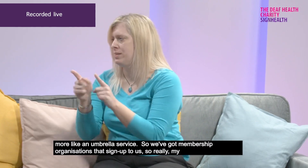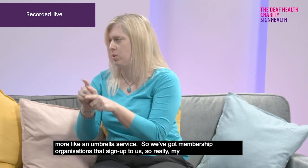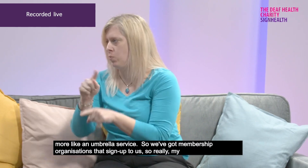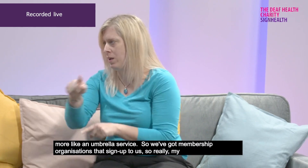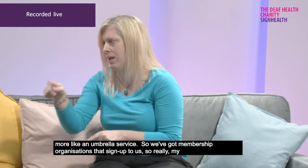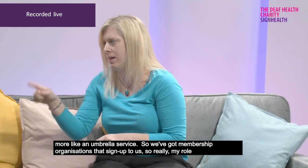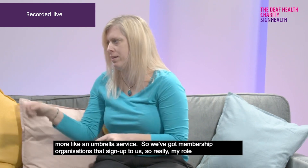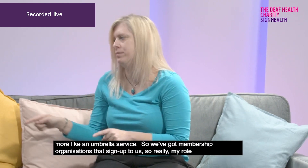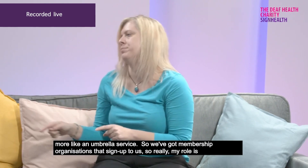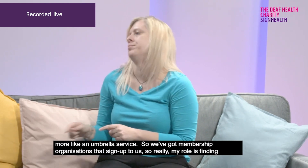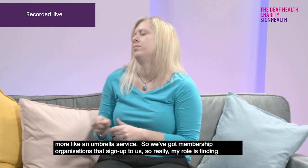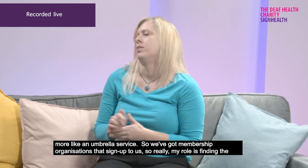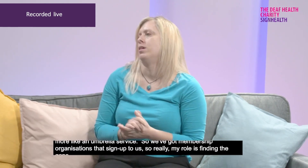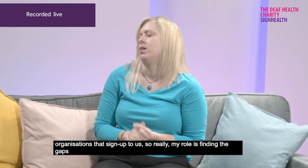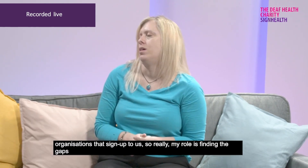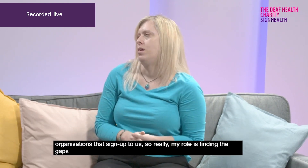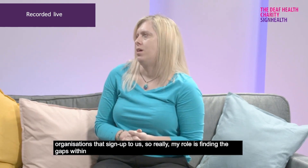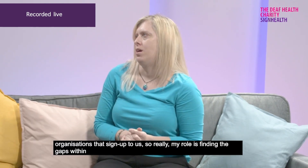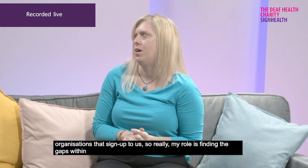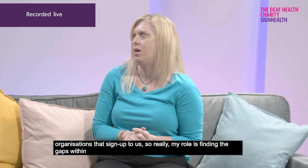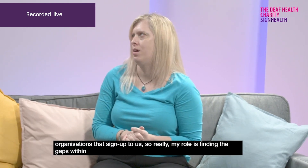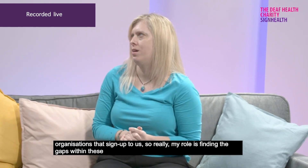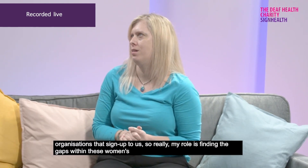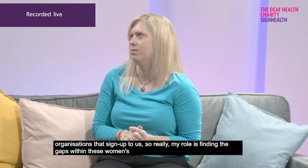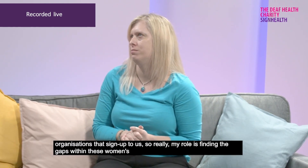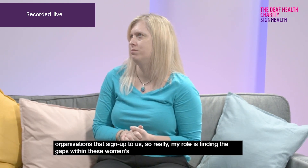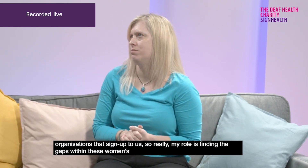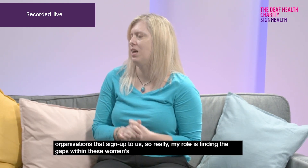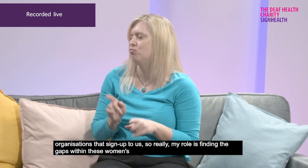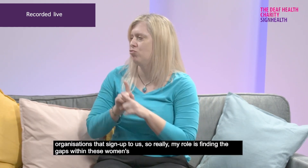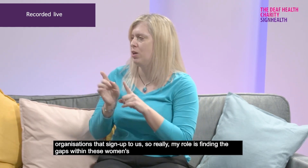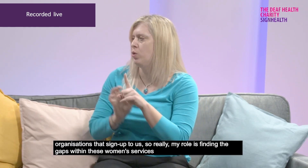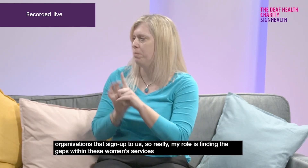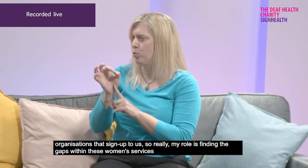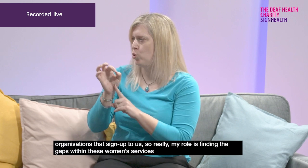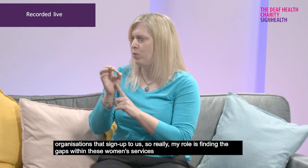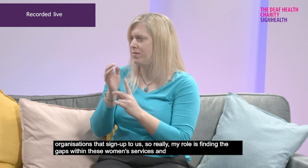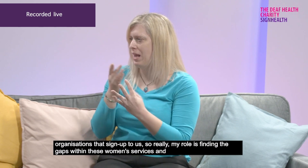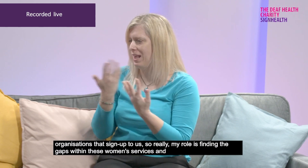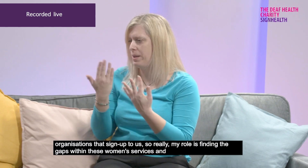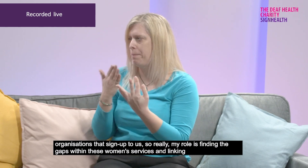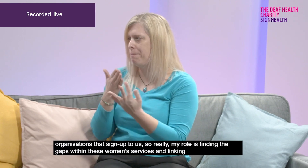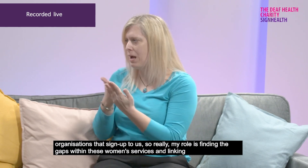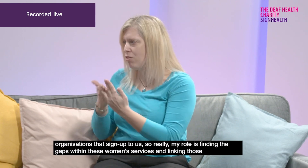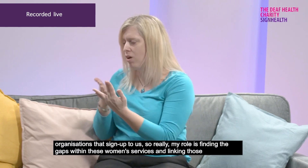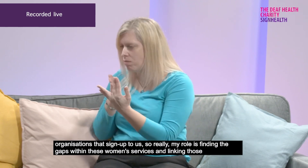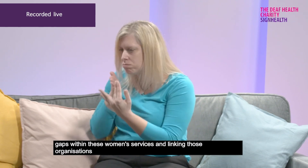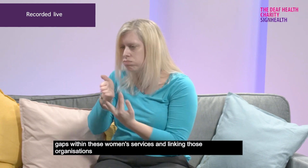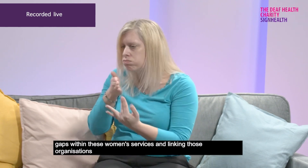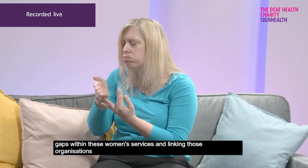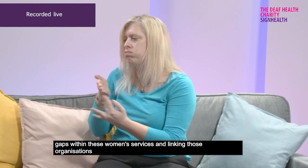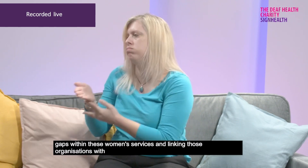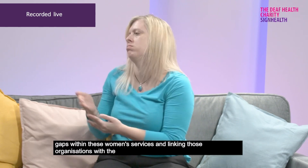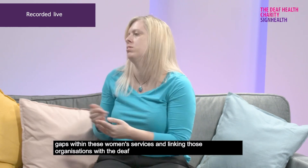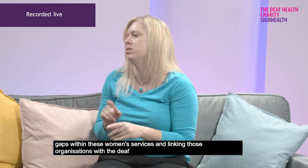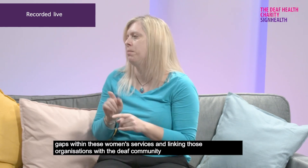my role is finding the gaps within these women's services and linking those organisations with the deaf community as